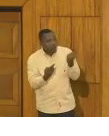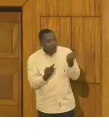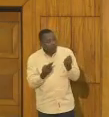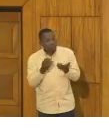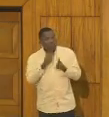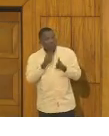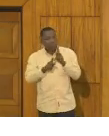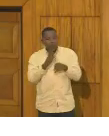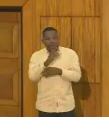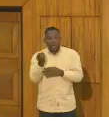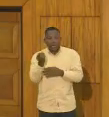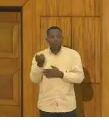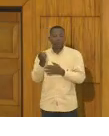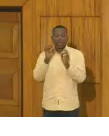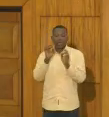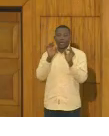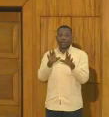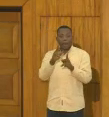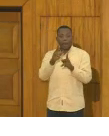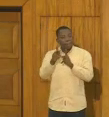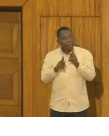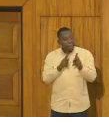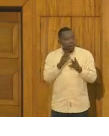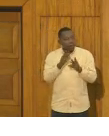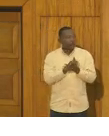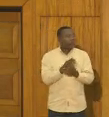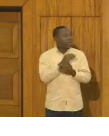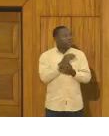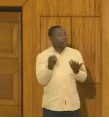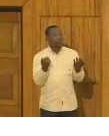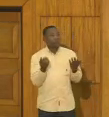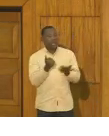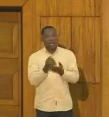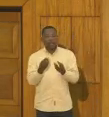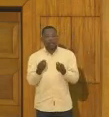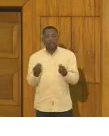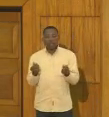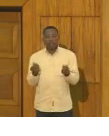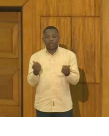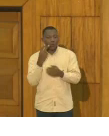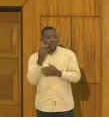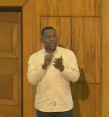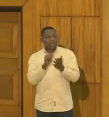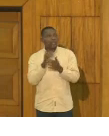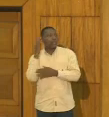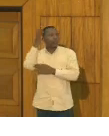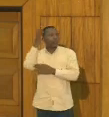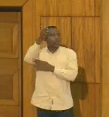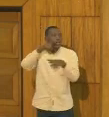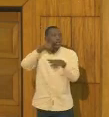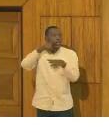at-risk population, that's the key populations. And the intervention we are looking at is the future HIV vaccine